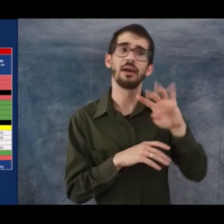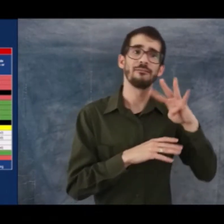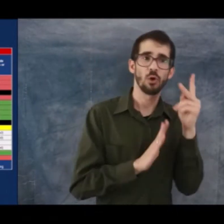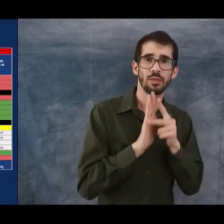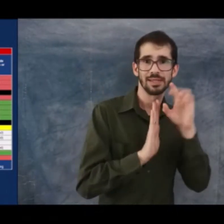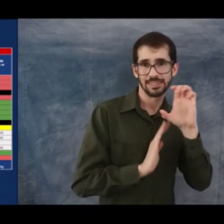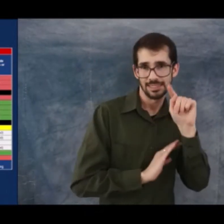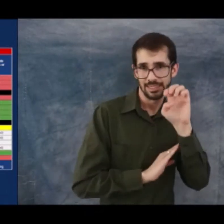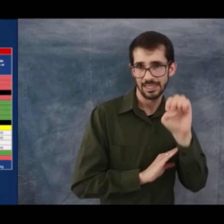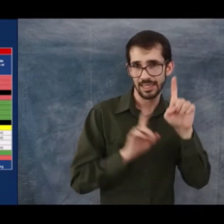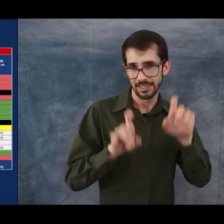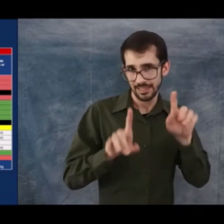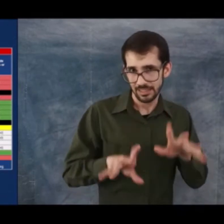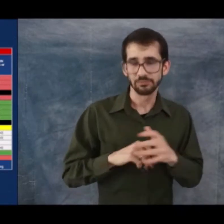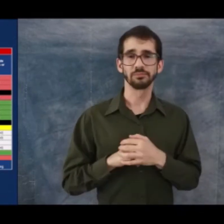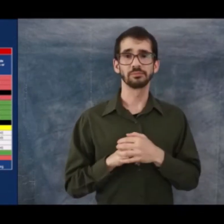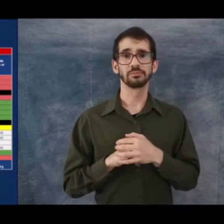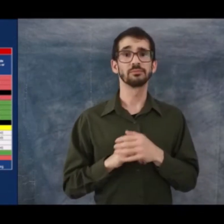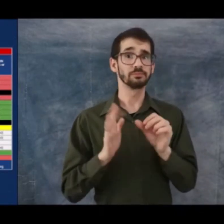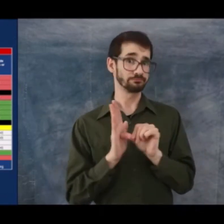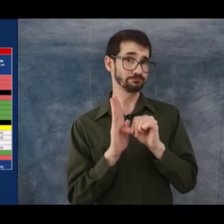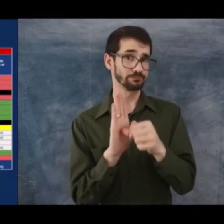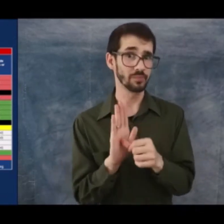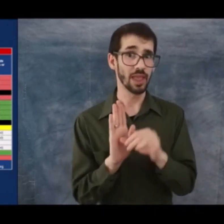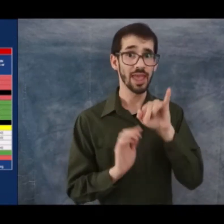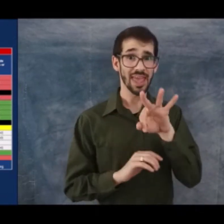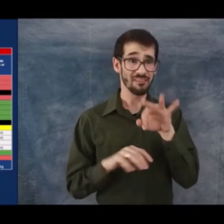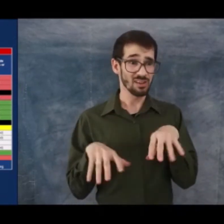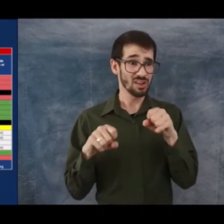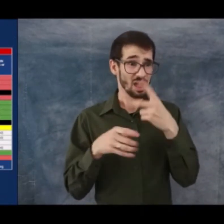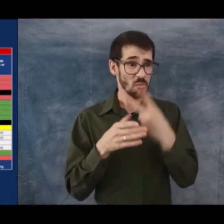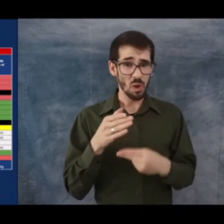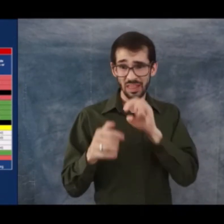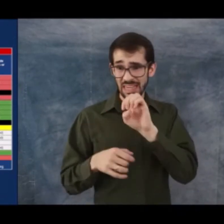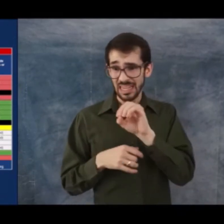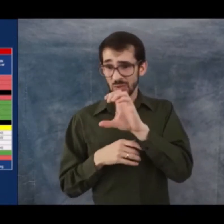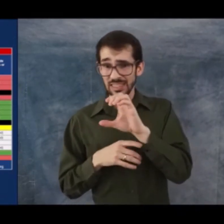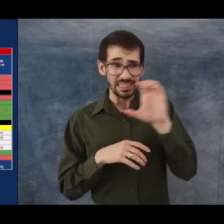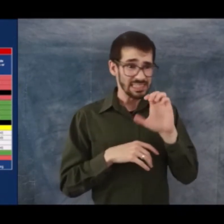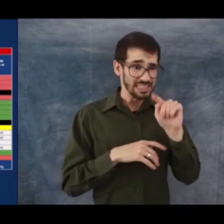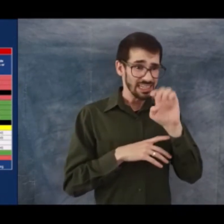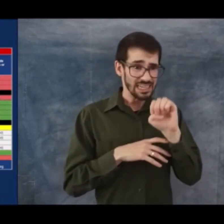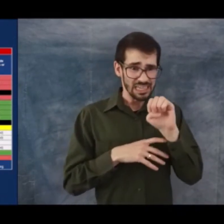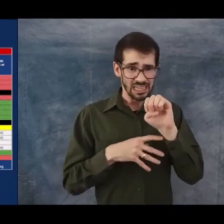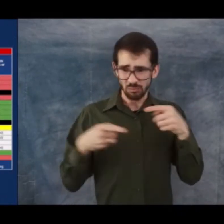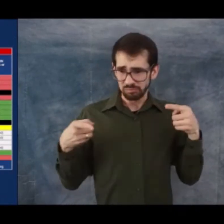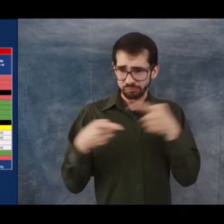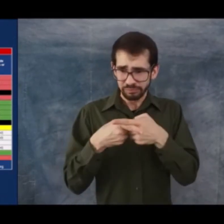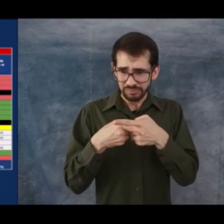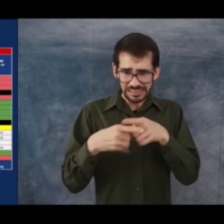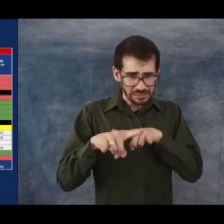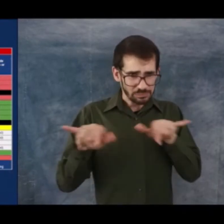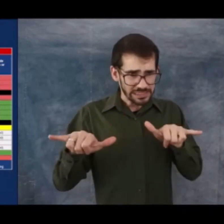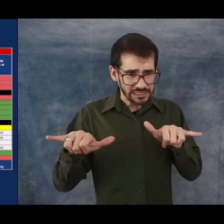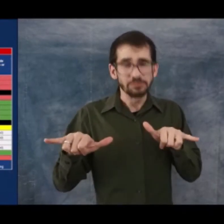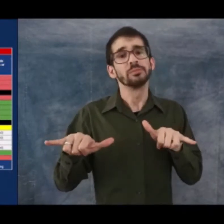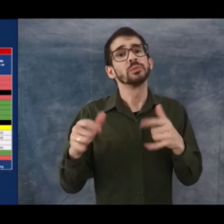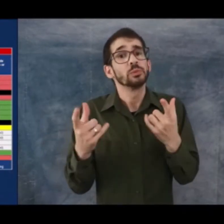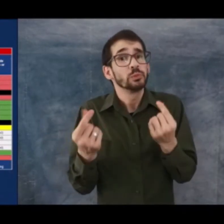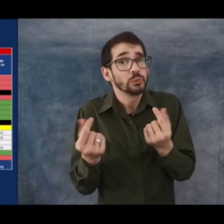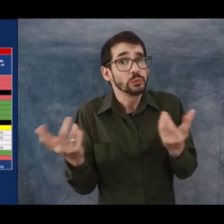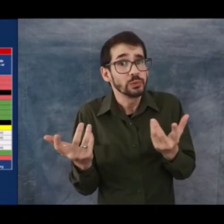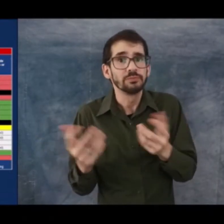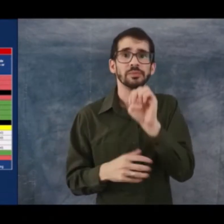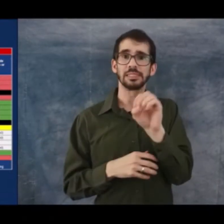assessments. Again, students who need to take both an EOC and CTE assessment that are scheduled on the same day will take the EOC on the scheduled